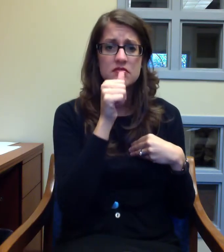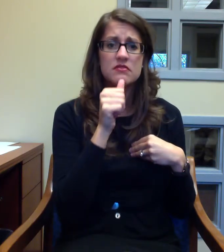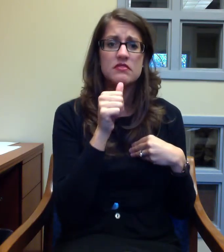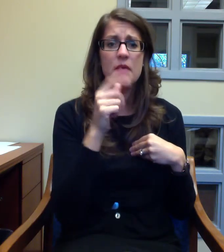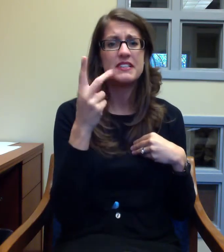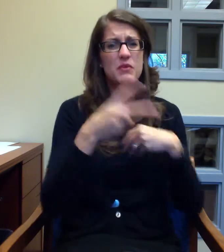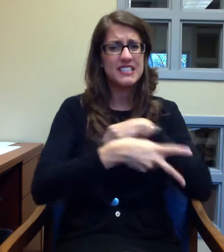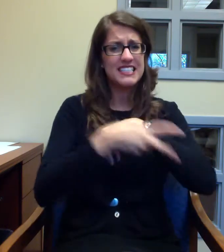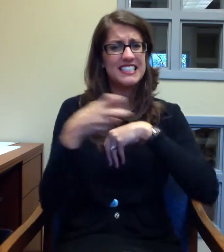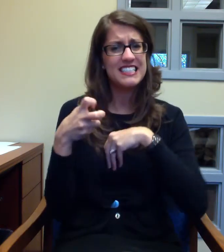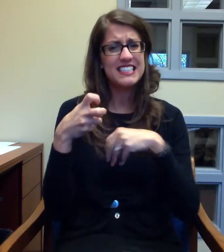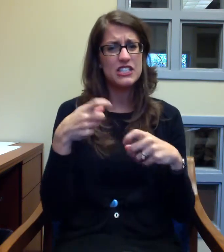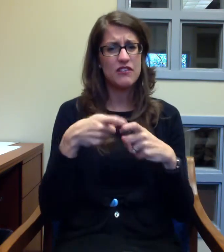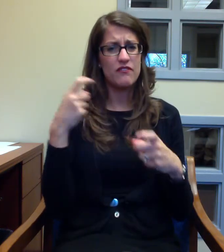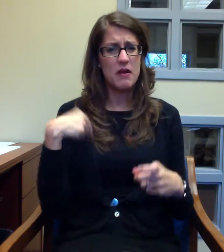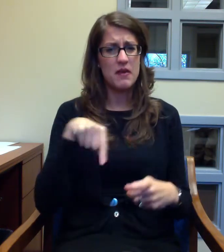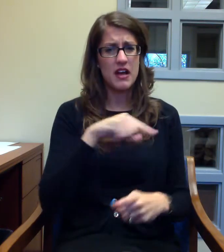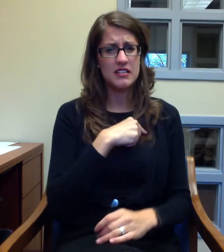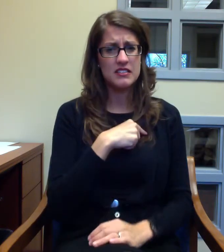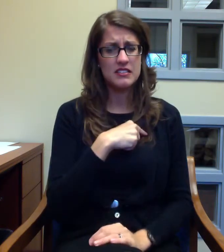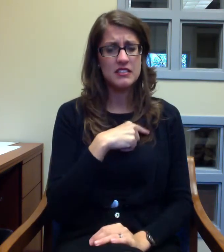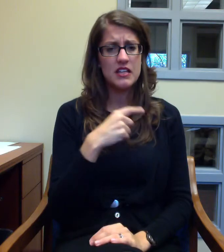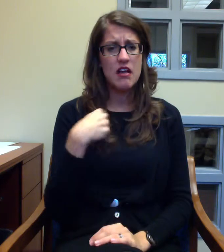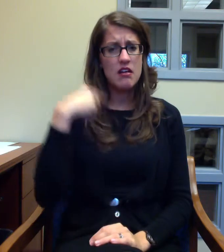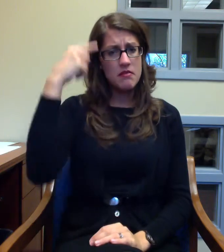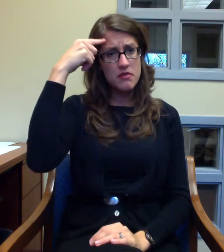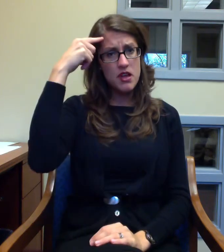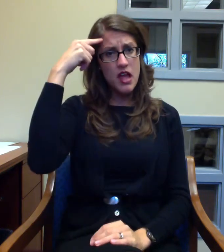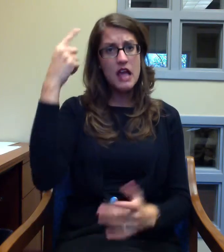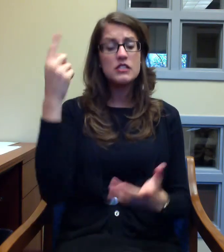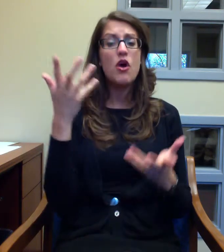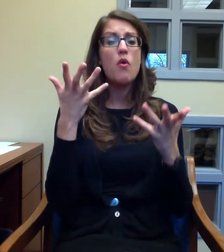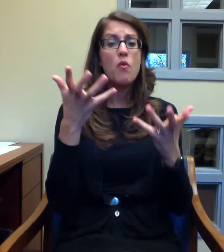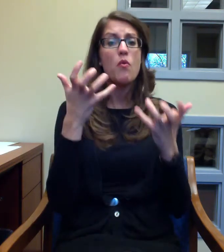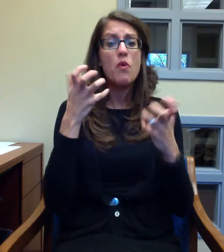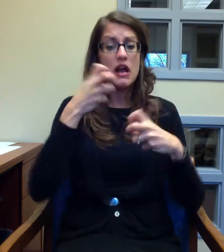And our problem-solving brains always look to restore what we have lost.